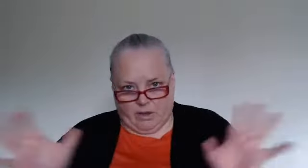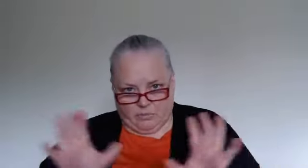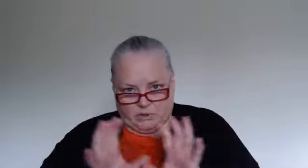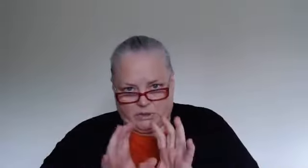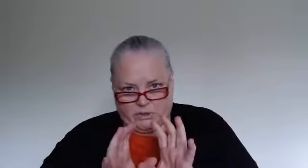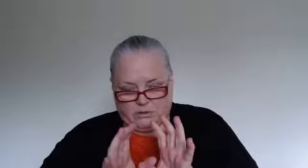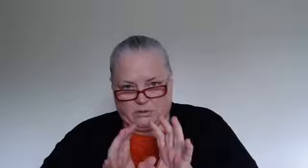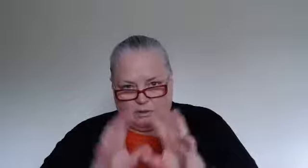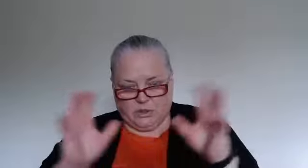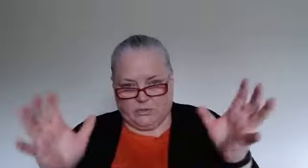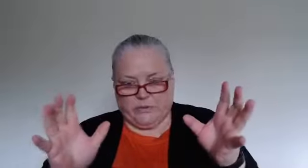around us, not just